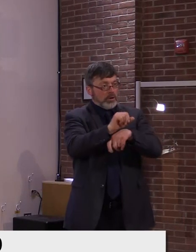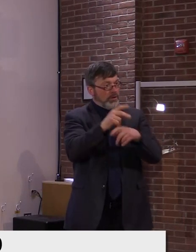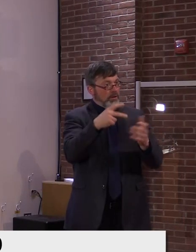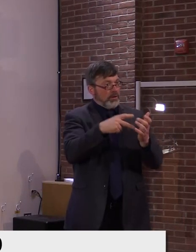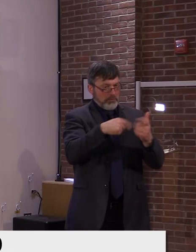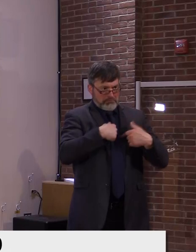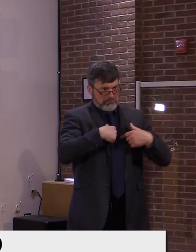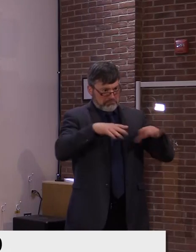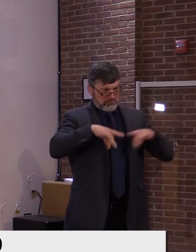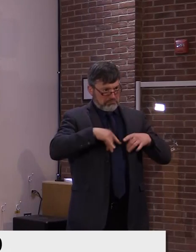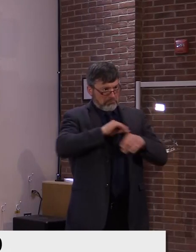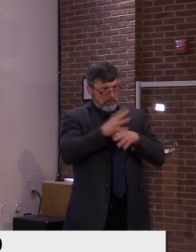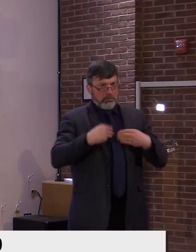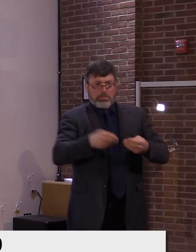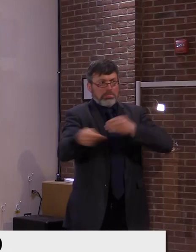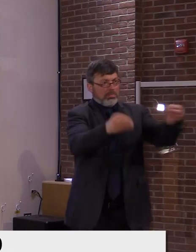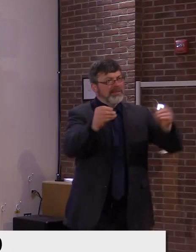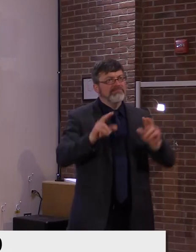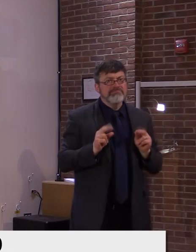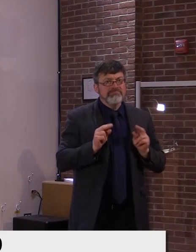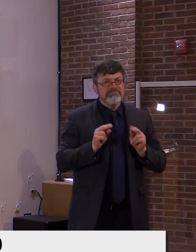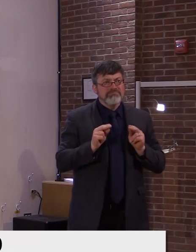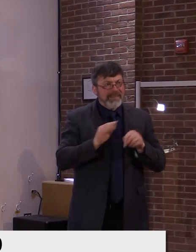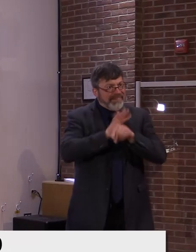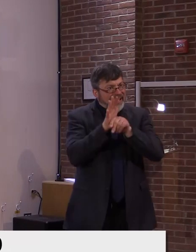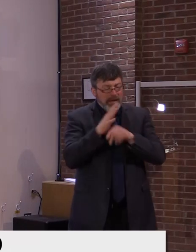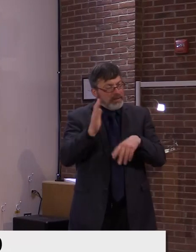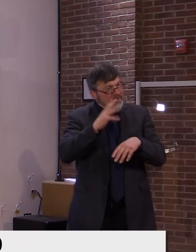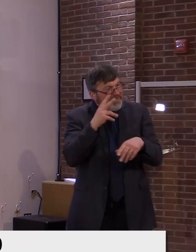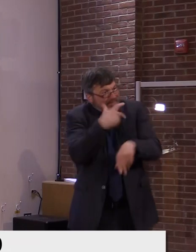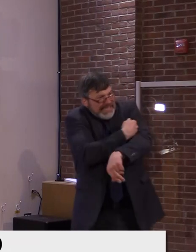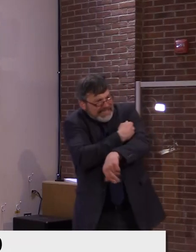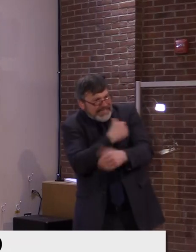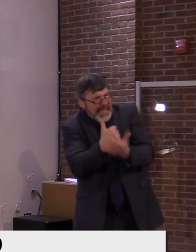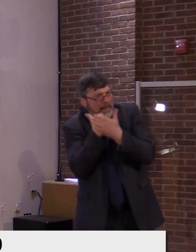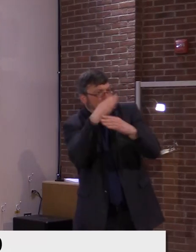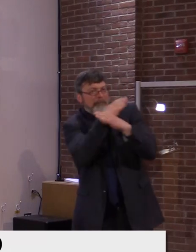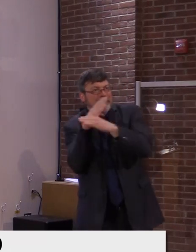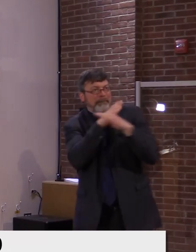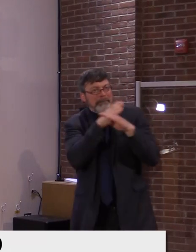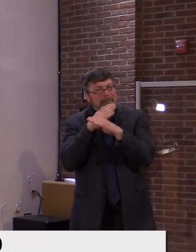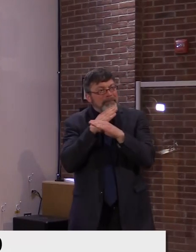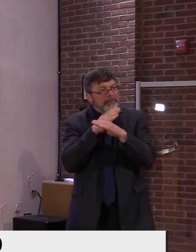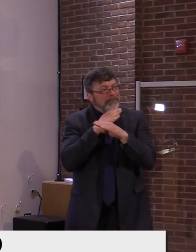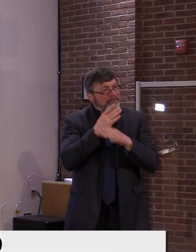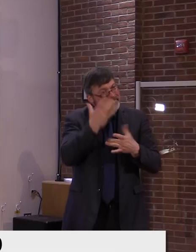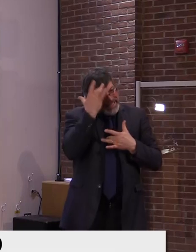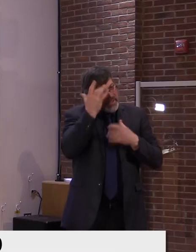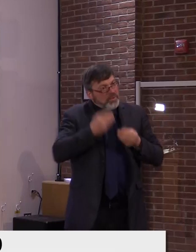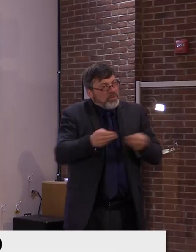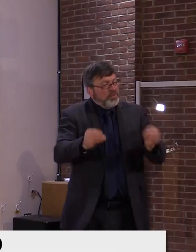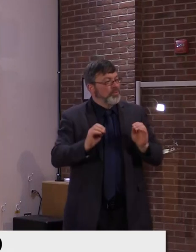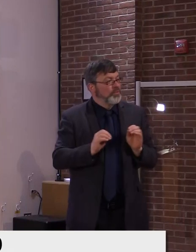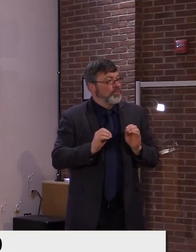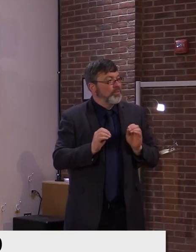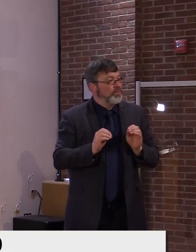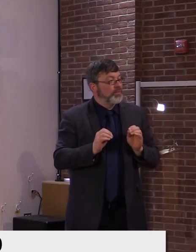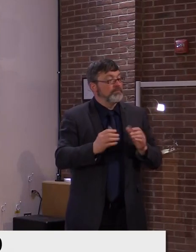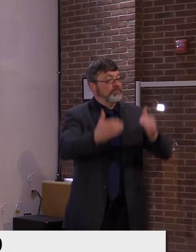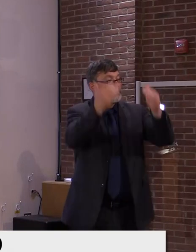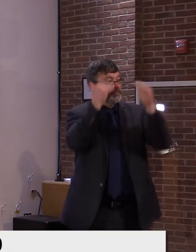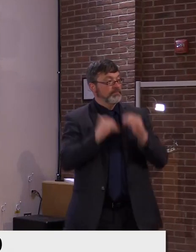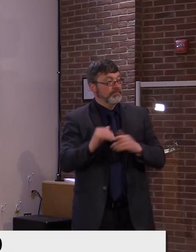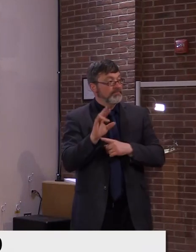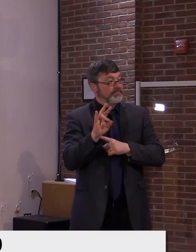pandemic how critical being in school and college are to our learning, social lives, relationships, and mental